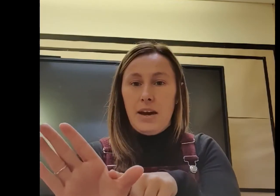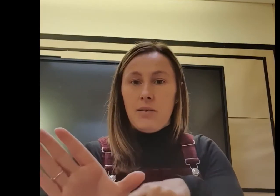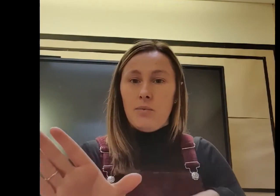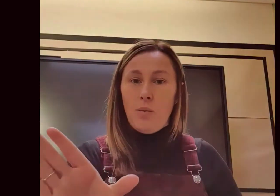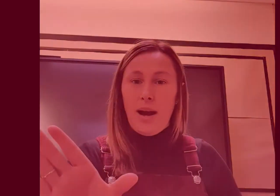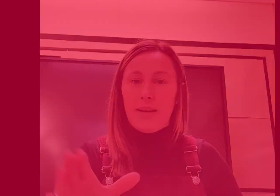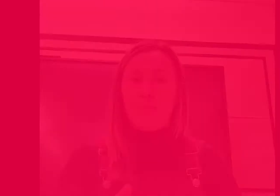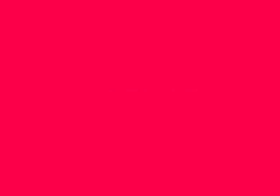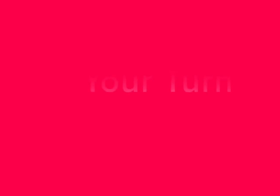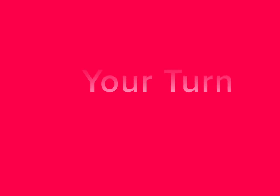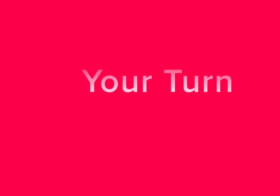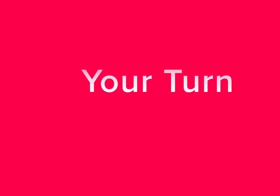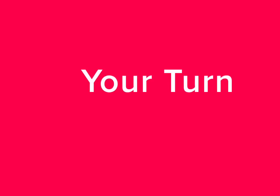Y.